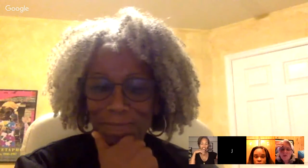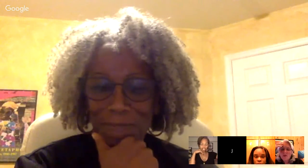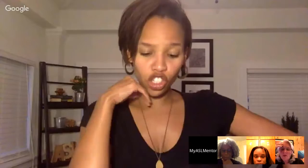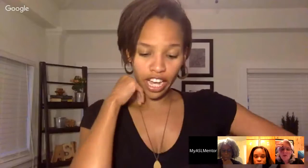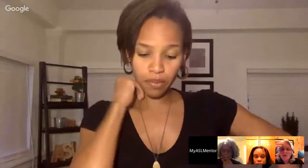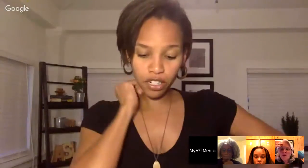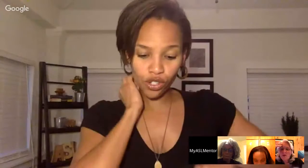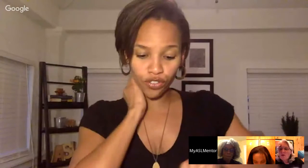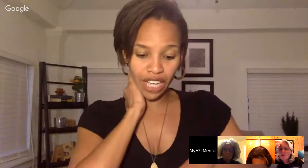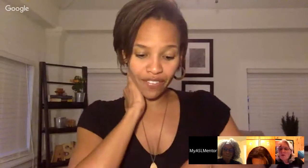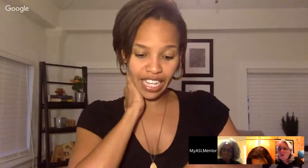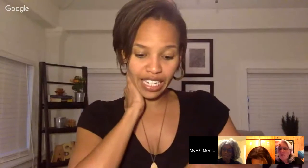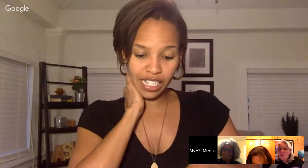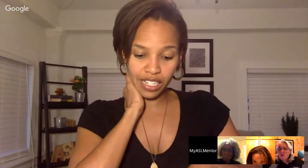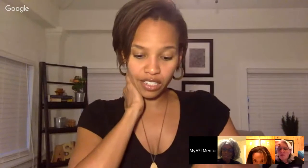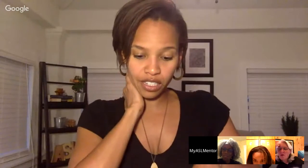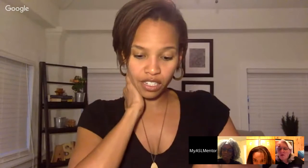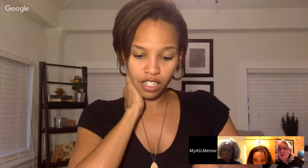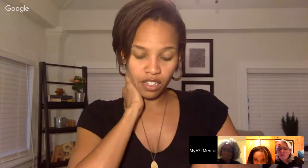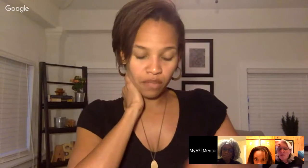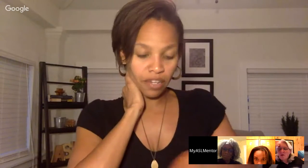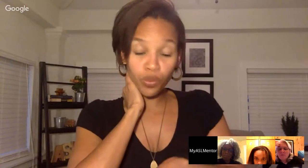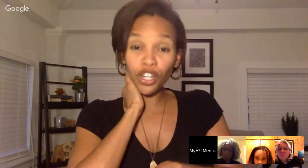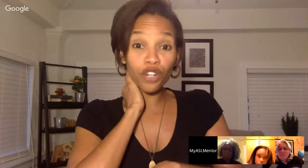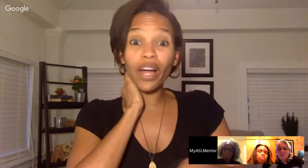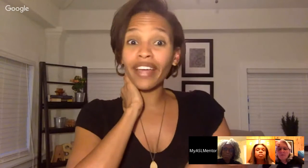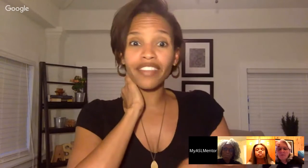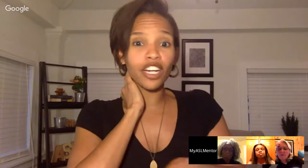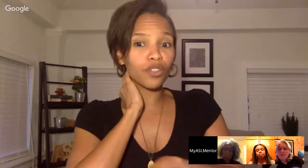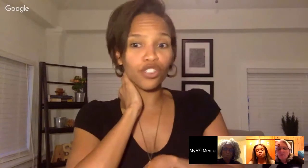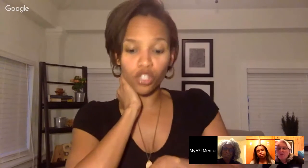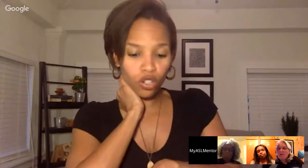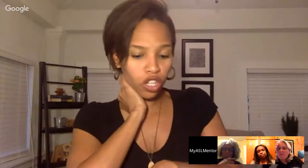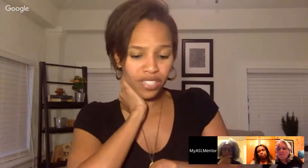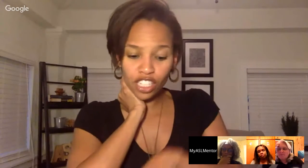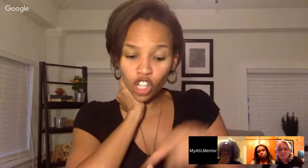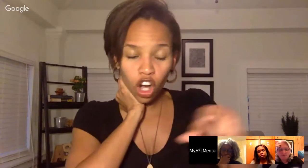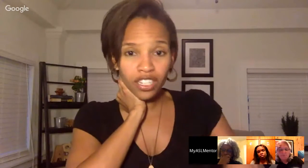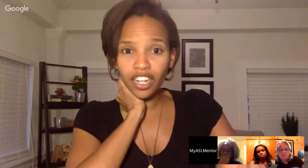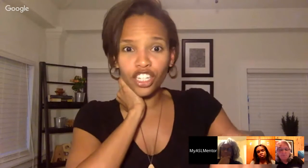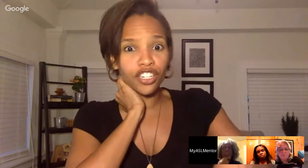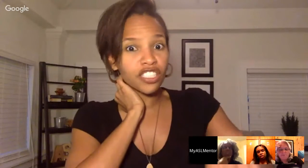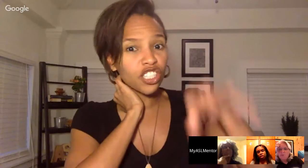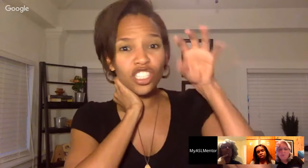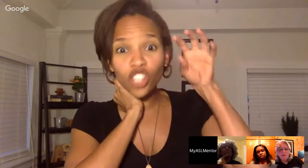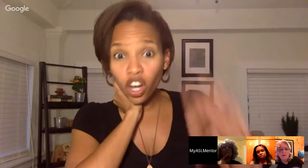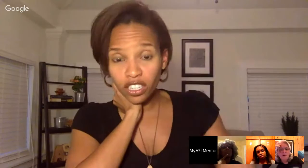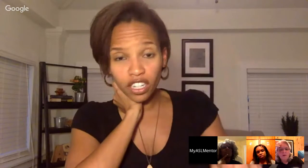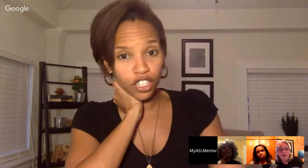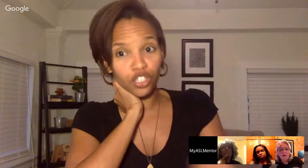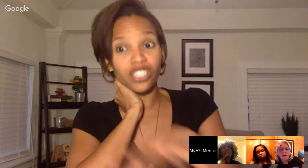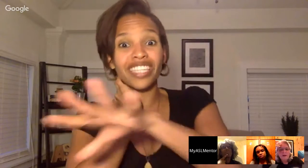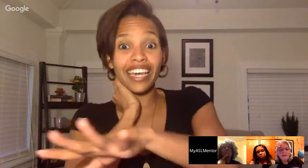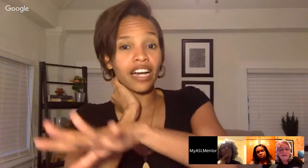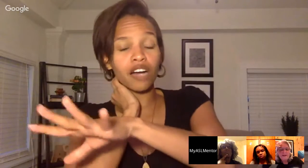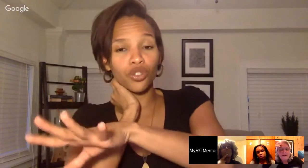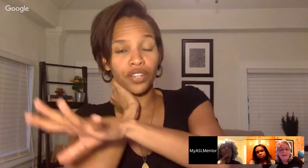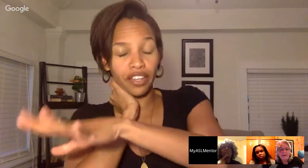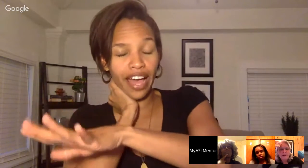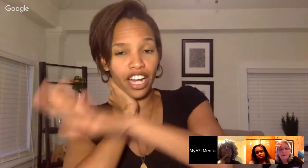Anybody else can chime in too if you have any ideas. Because we are right there, we're so close. It dawned on her, she's saying, I'll do it